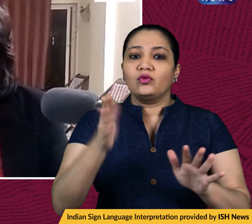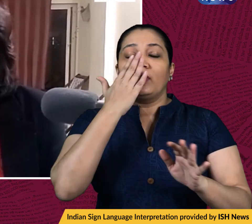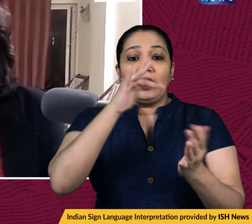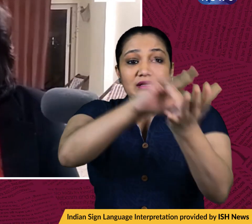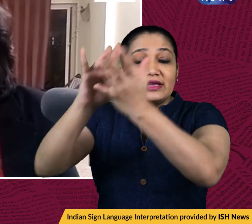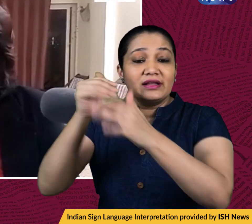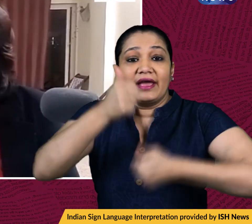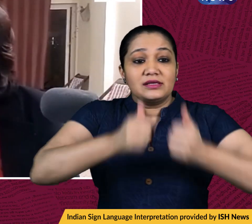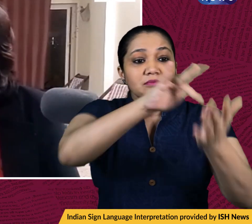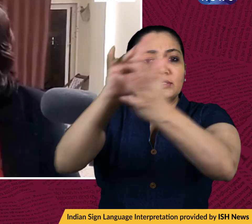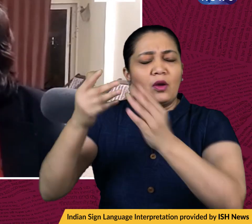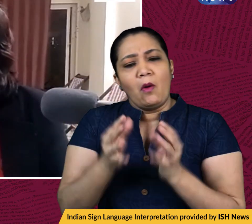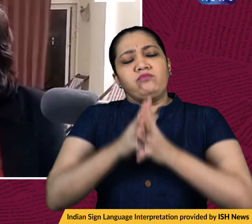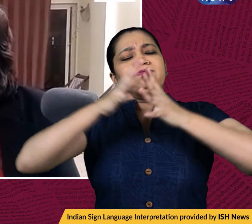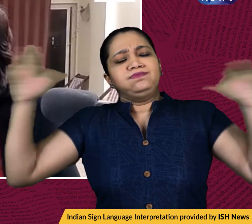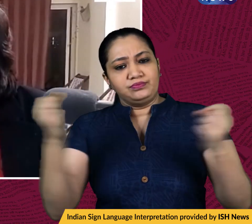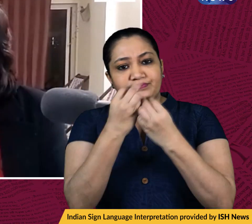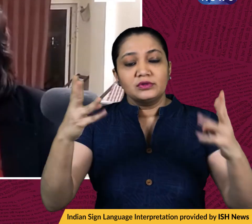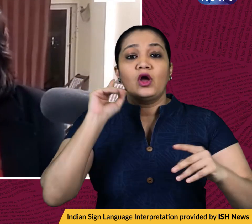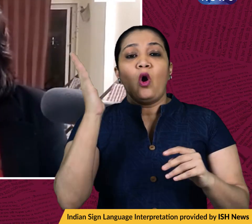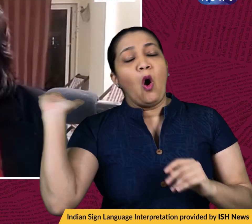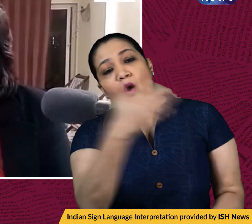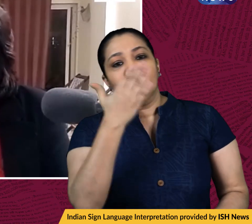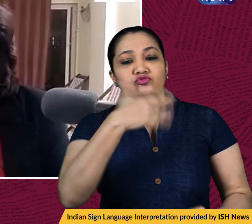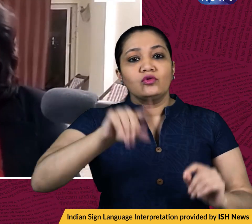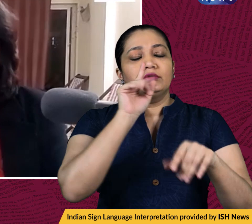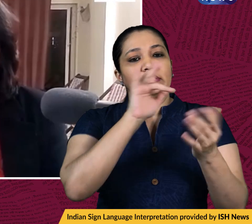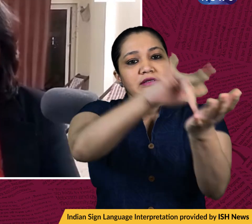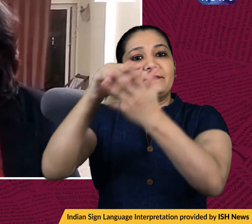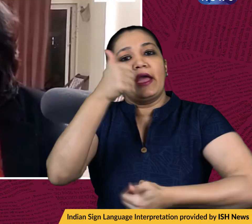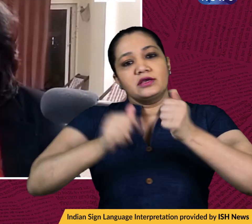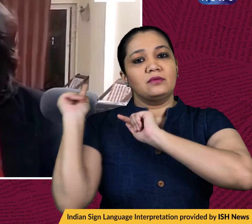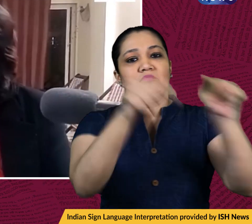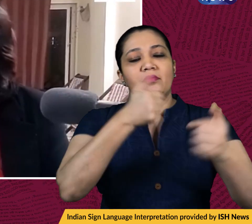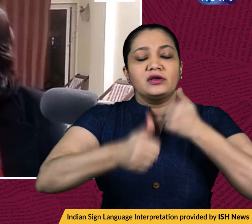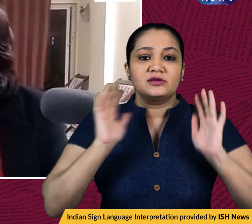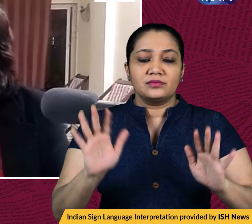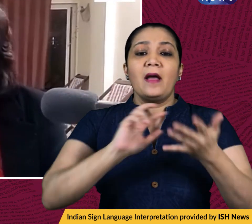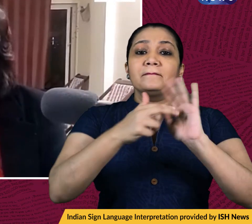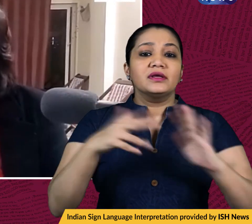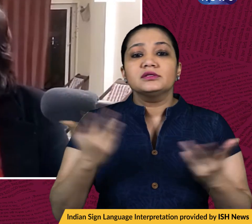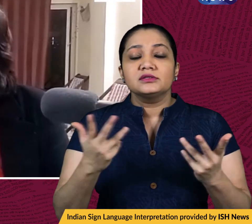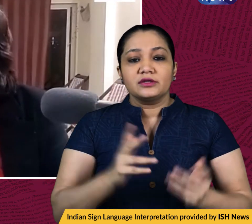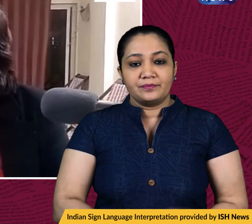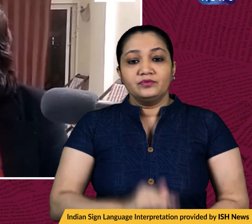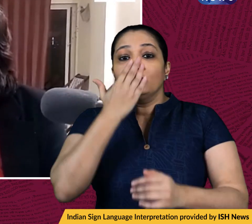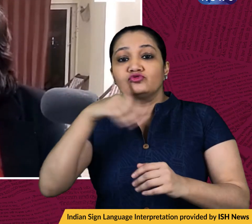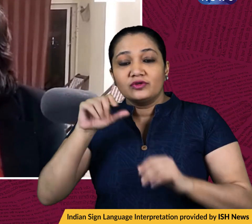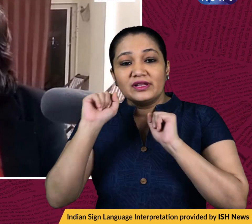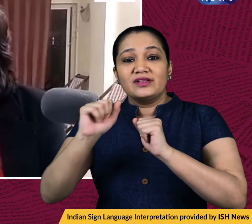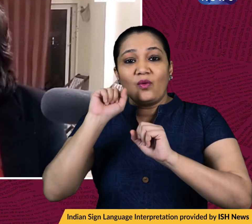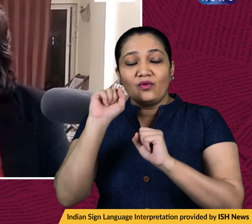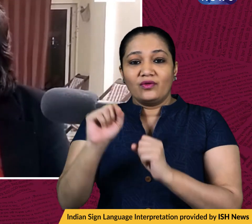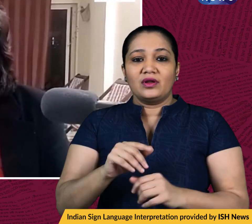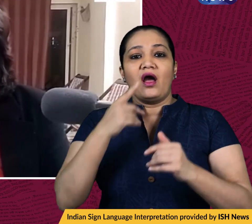students, the number of exam centers have been increased, with every school being made into an exam center, which is